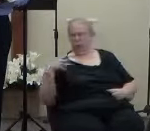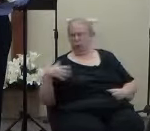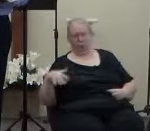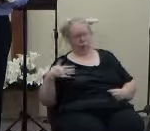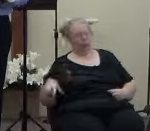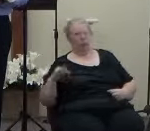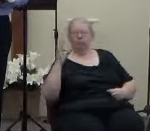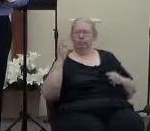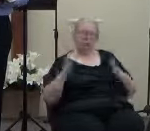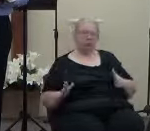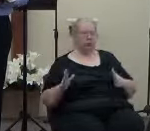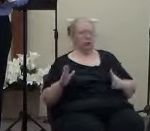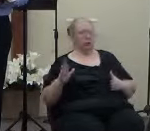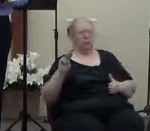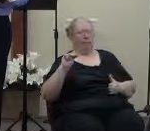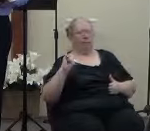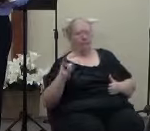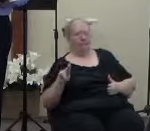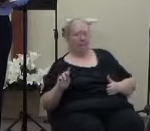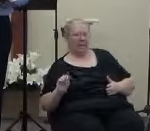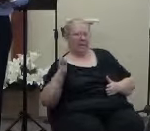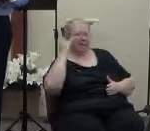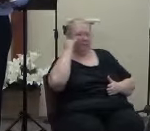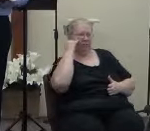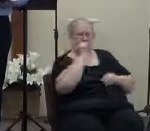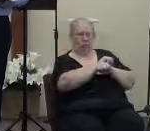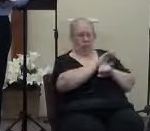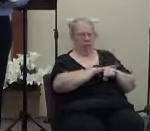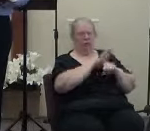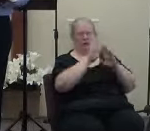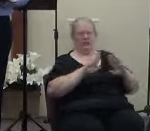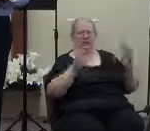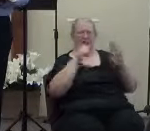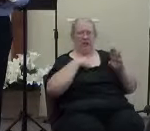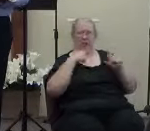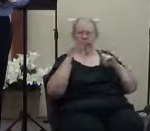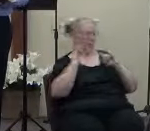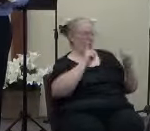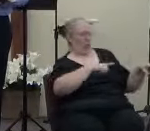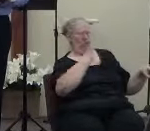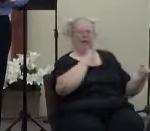Pastor Mike, are you telling me if I work on Sunday I'm going to hell? Uh-uh.